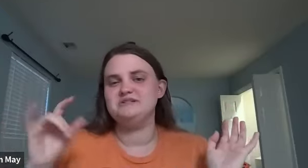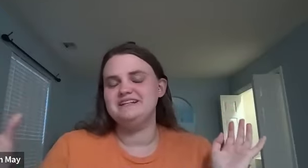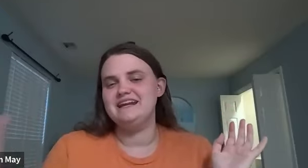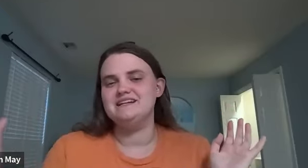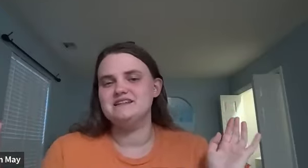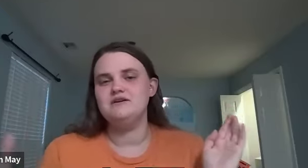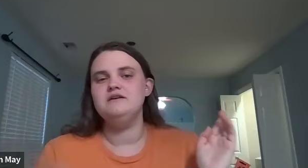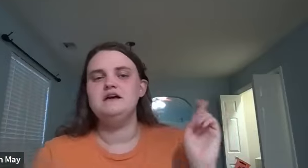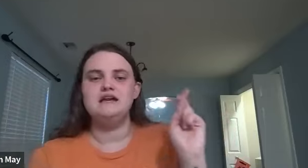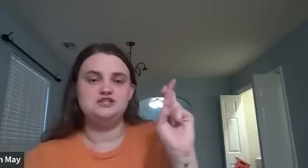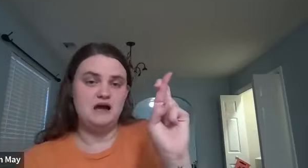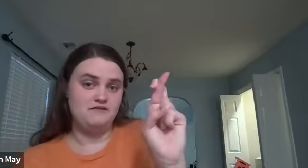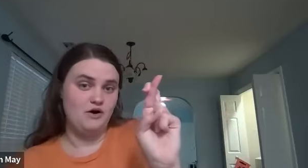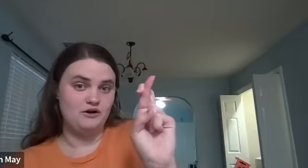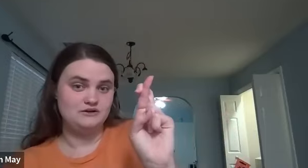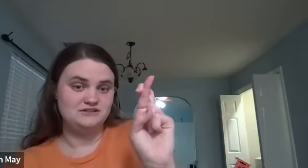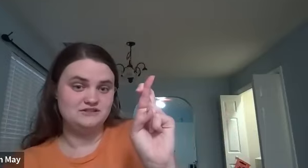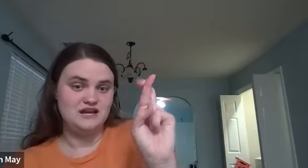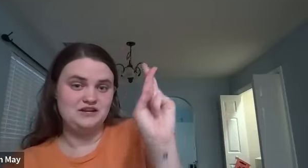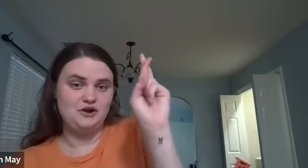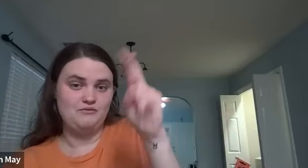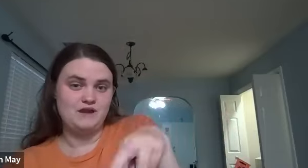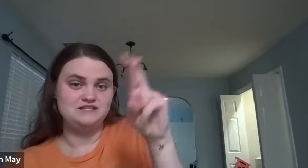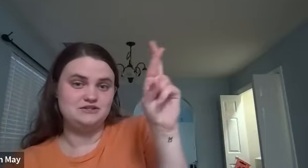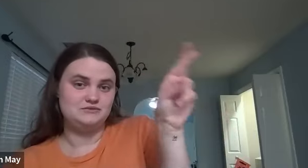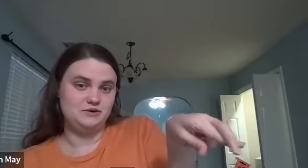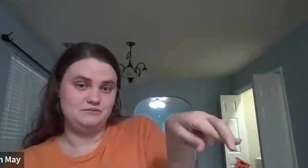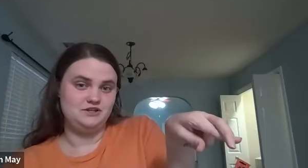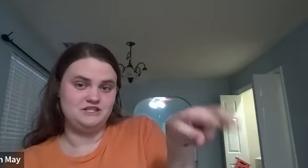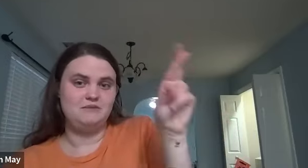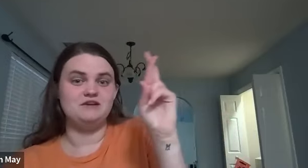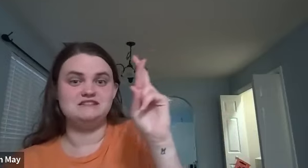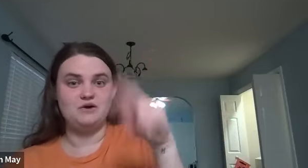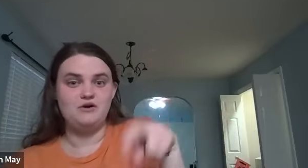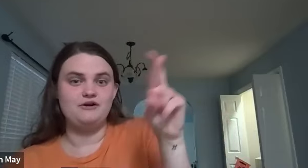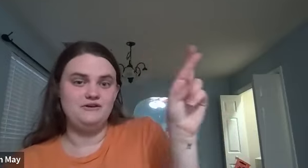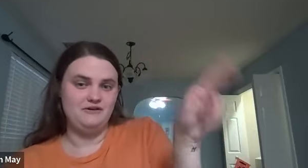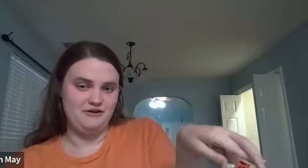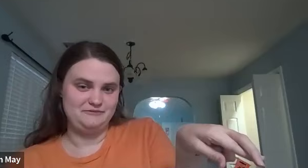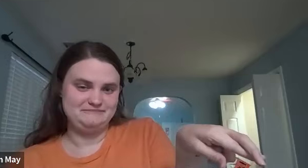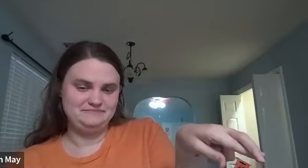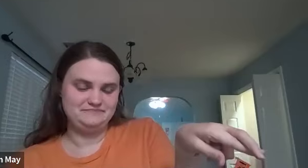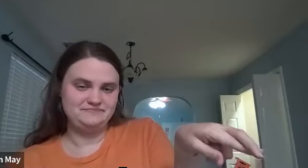treated in ASL is you'll have R's and you go restroom. You just kind of bounce them, R.